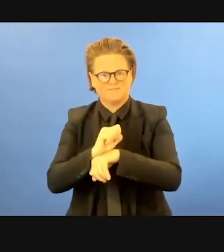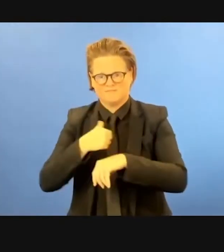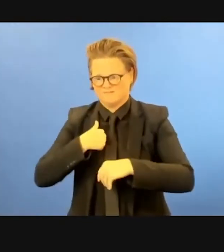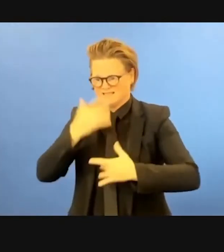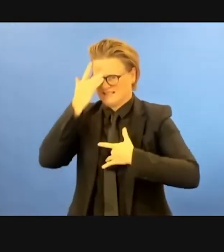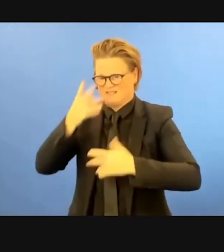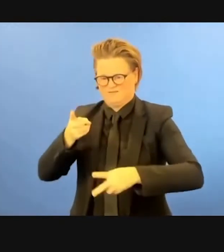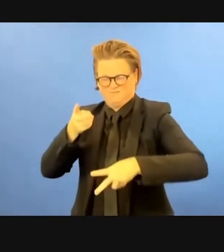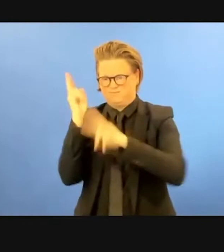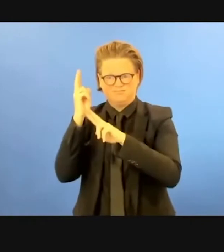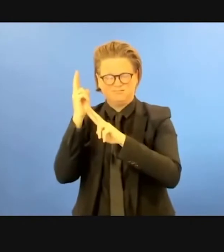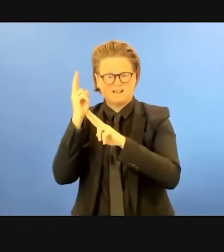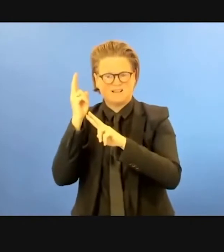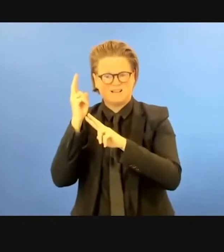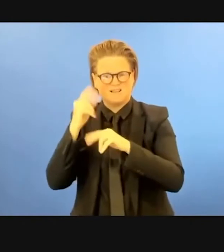vaccination.